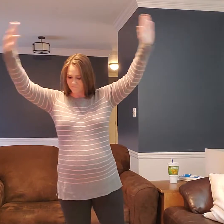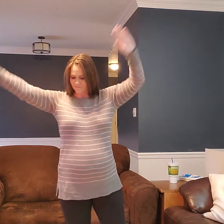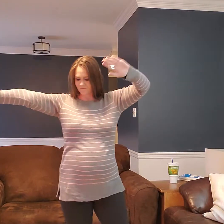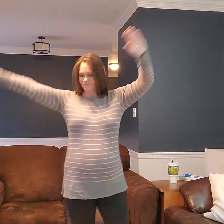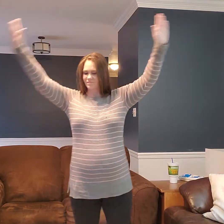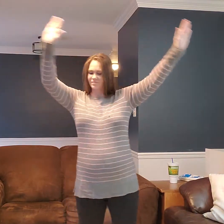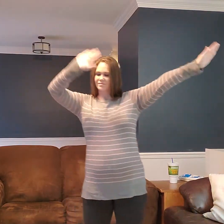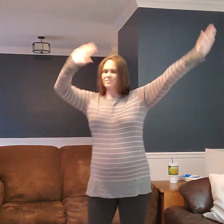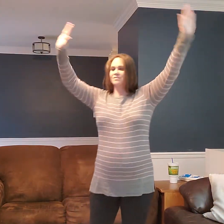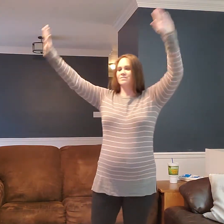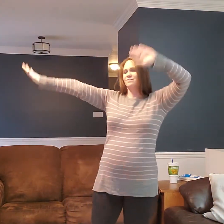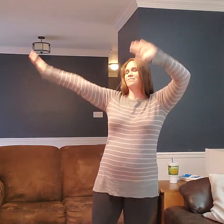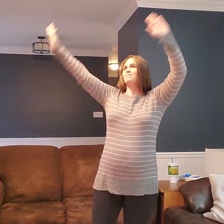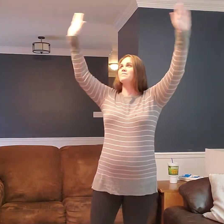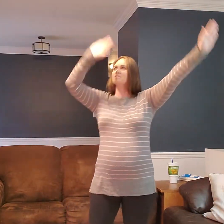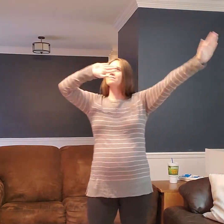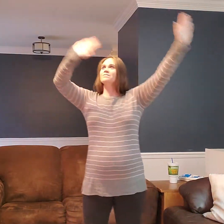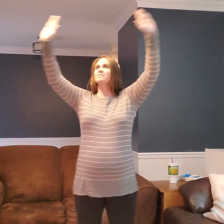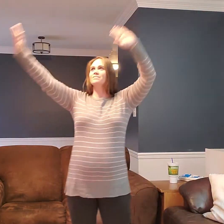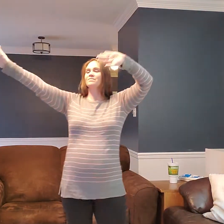Oh, my